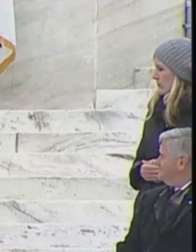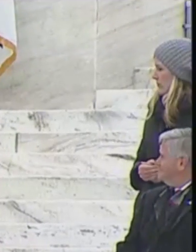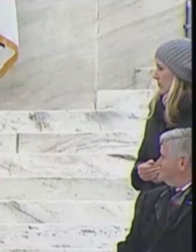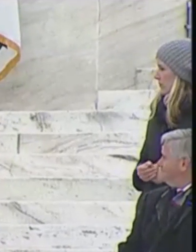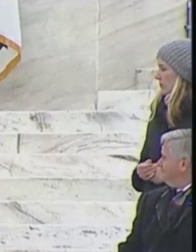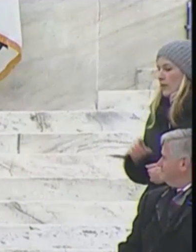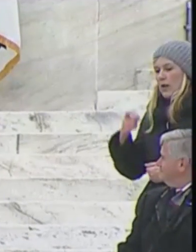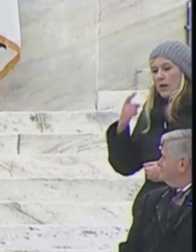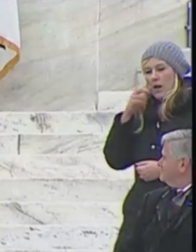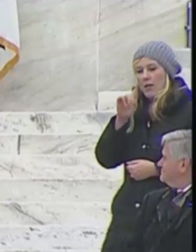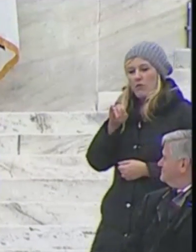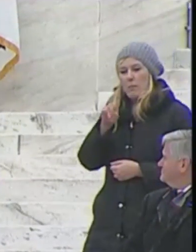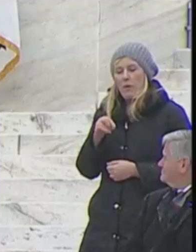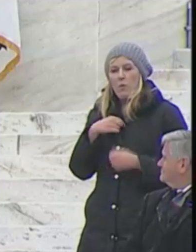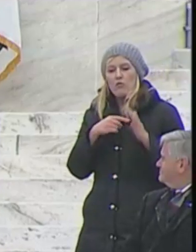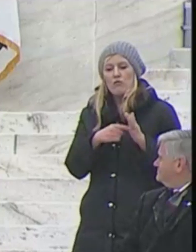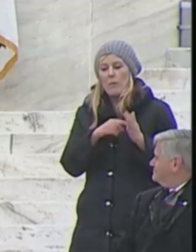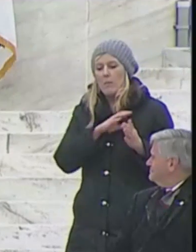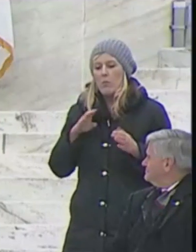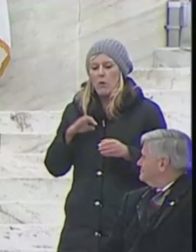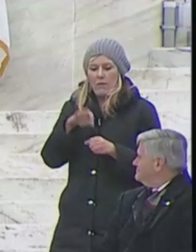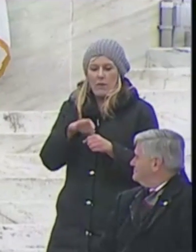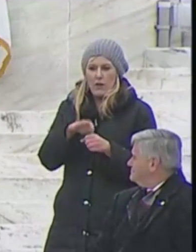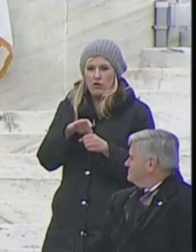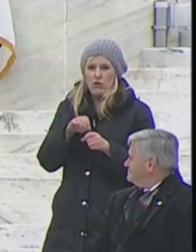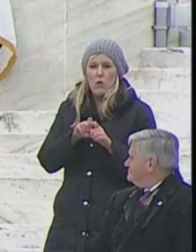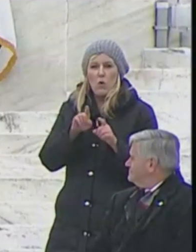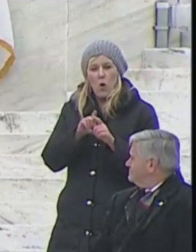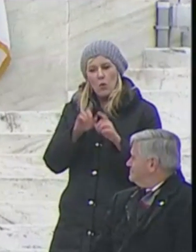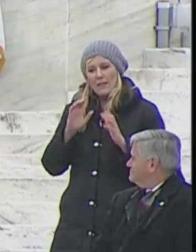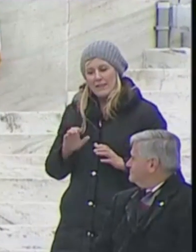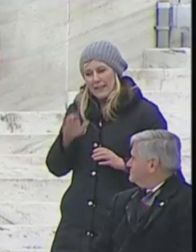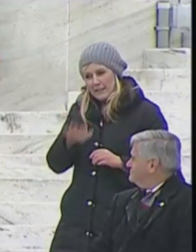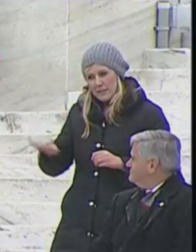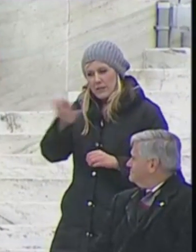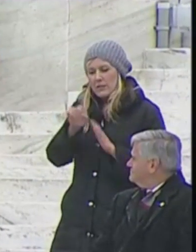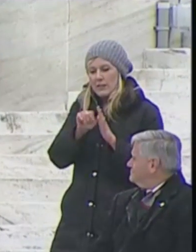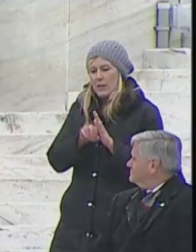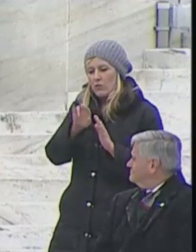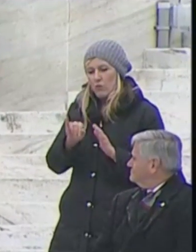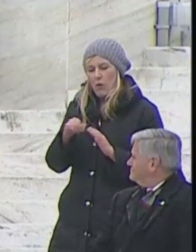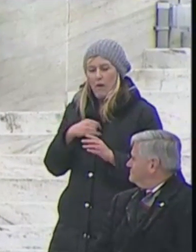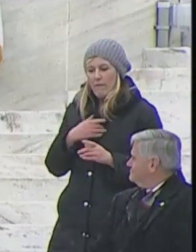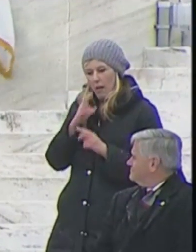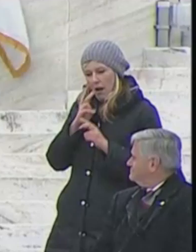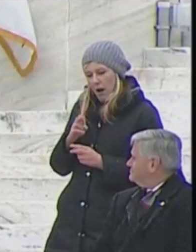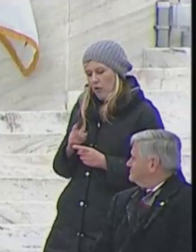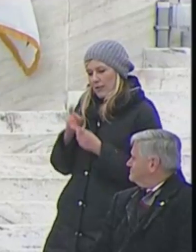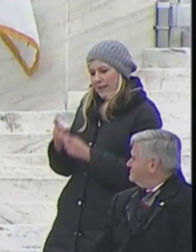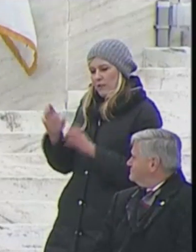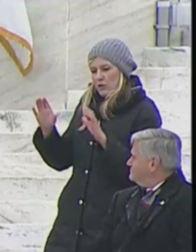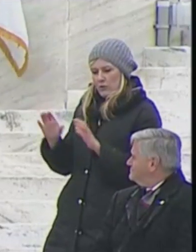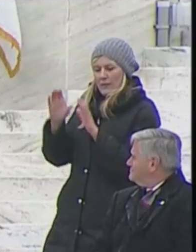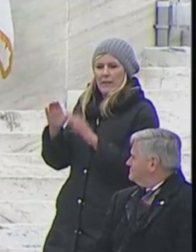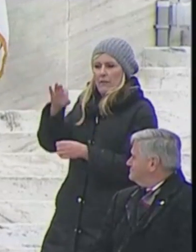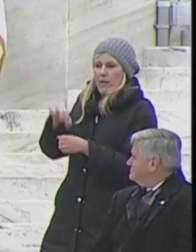Governor Raimondo, on behalf of the Board of Elections and the citizens of the state of Rhode Island, I'm honored to present you with your certificate